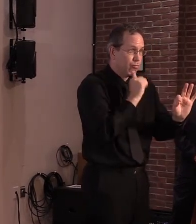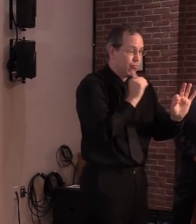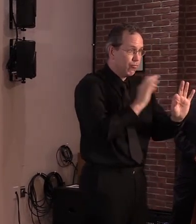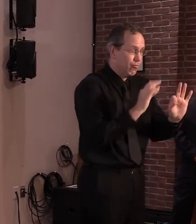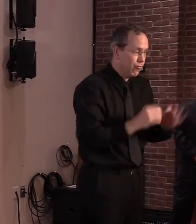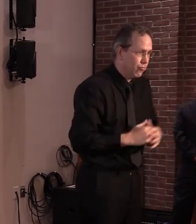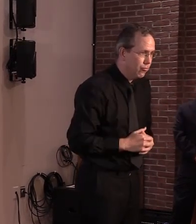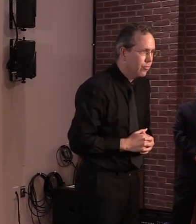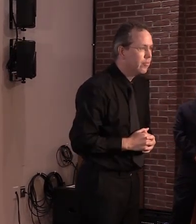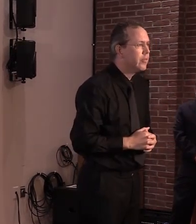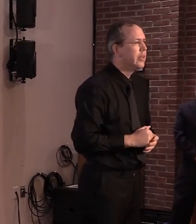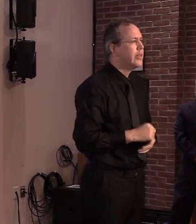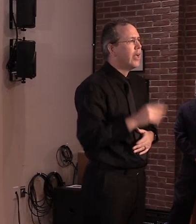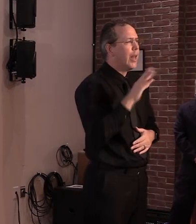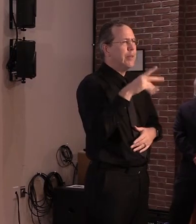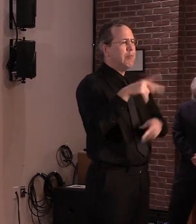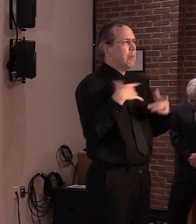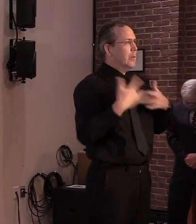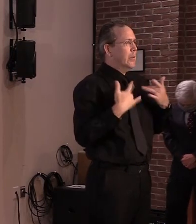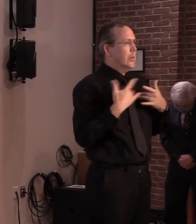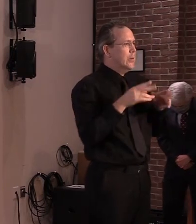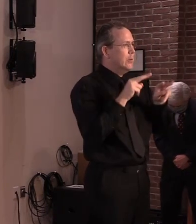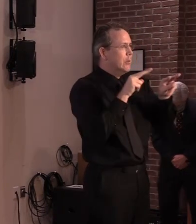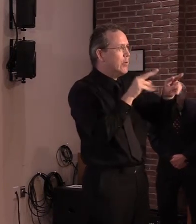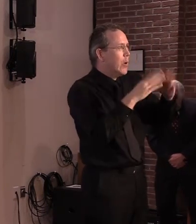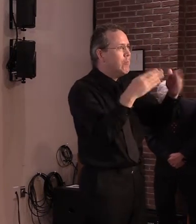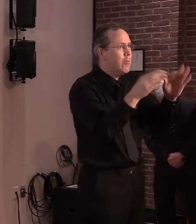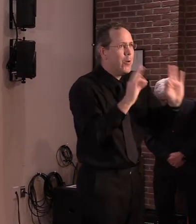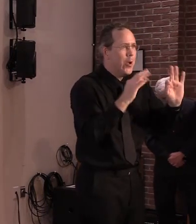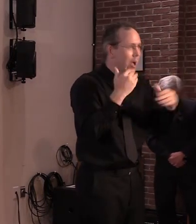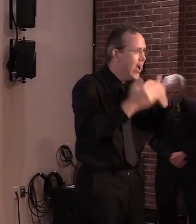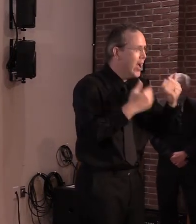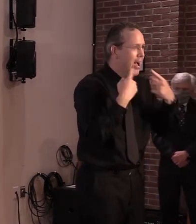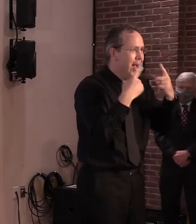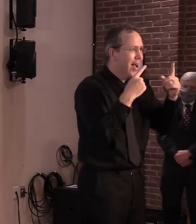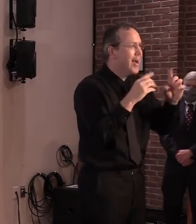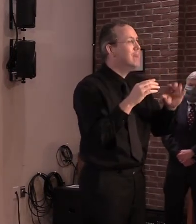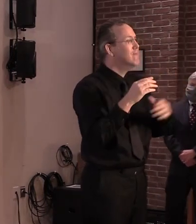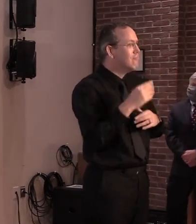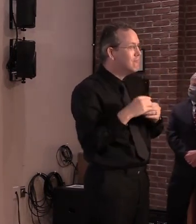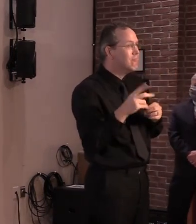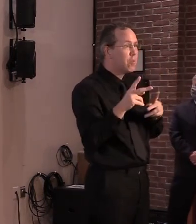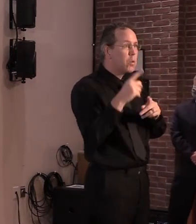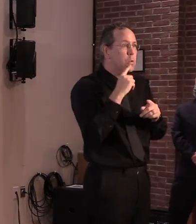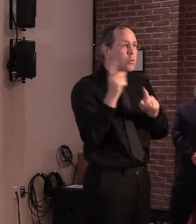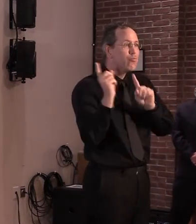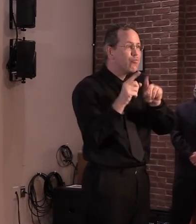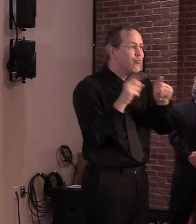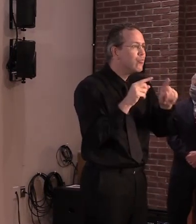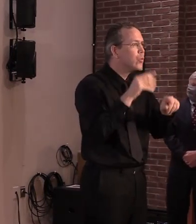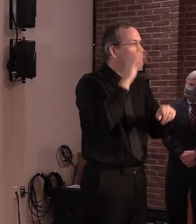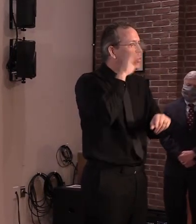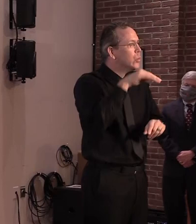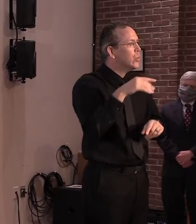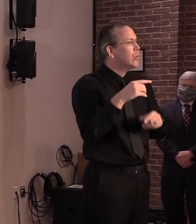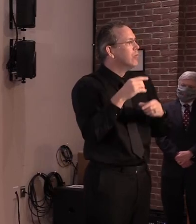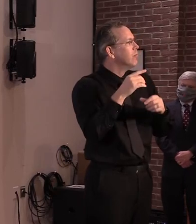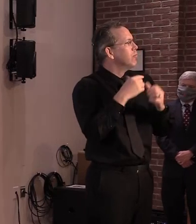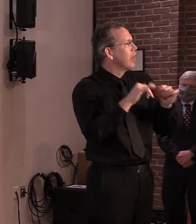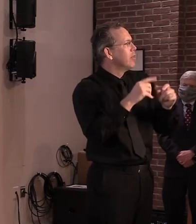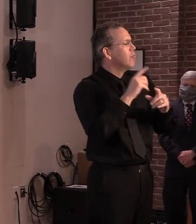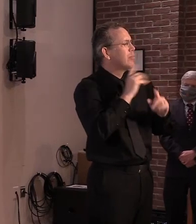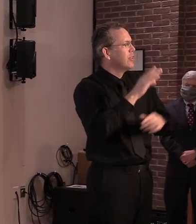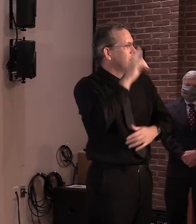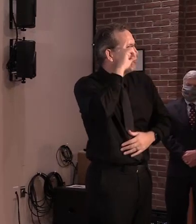most Vermonters are being smart and staying safe, our data continue to show we're moving in the right direction. But